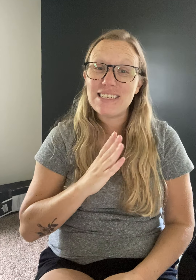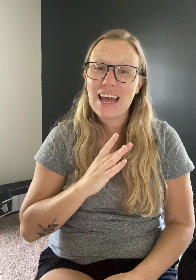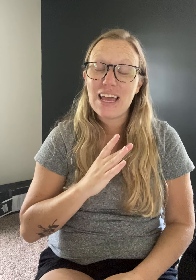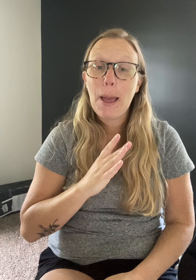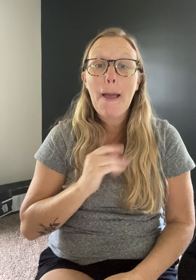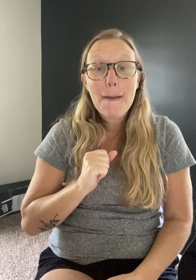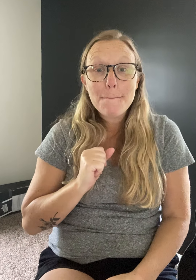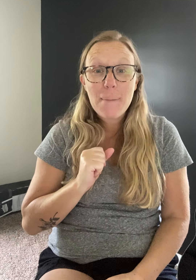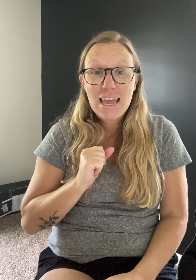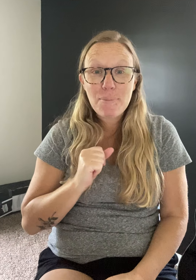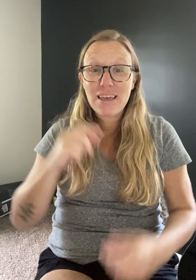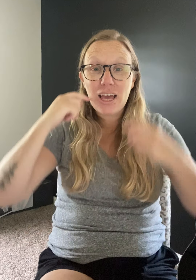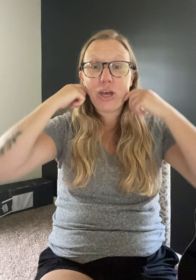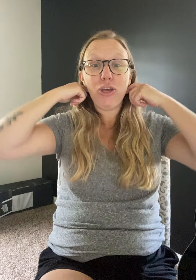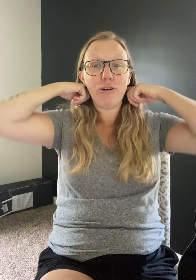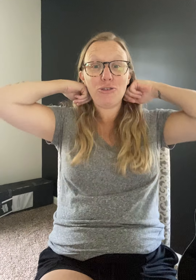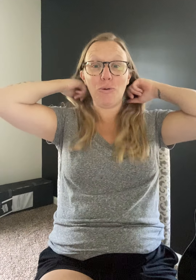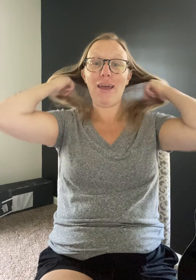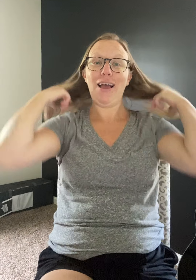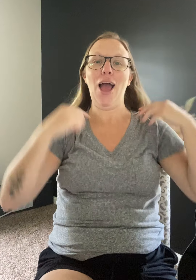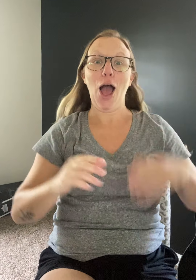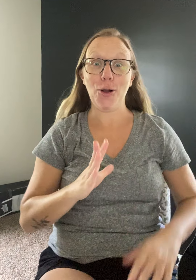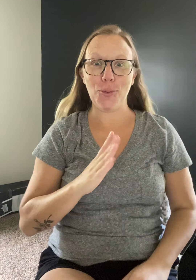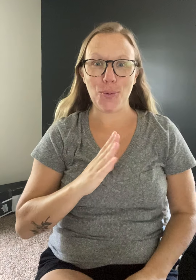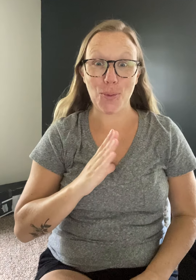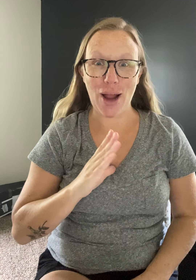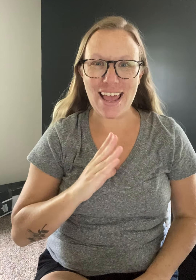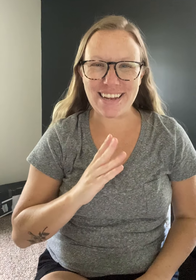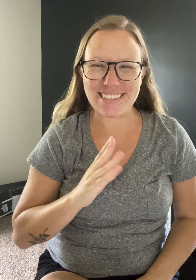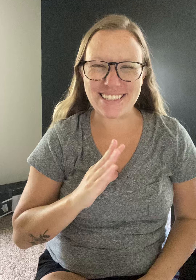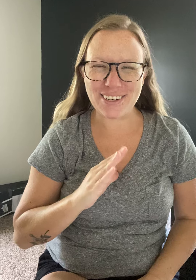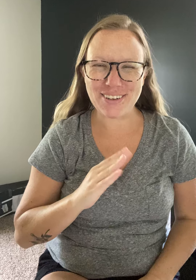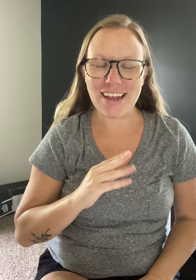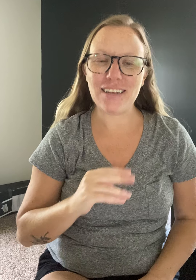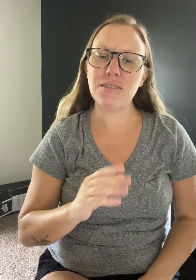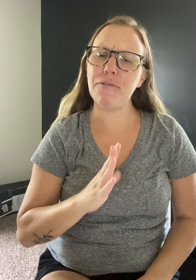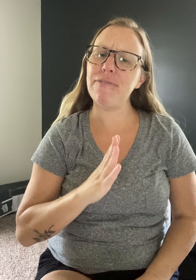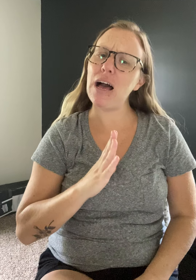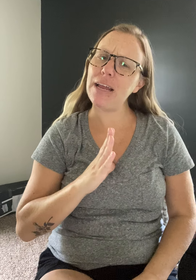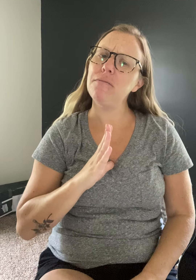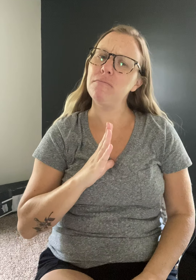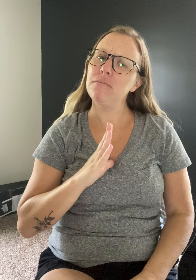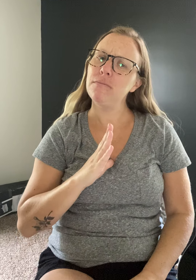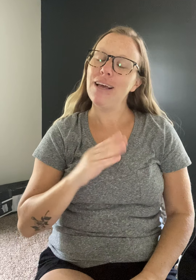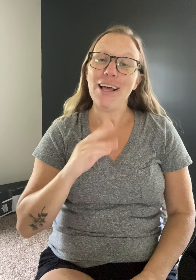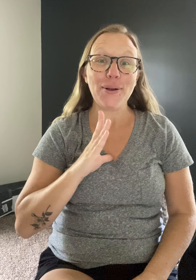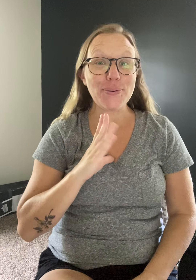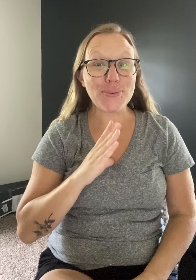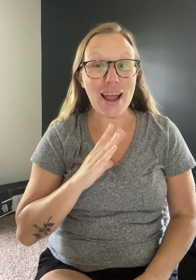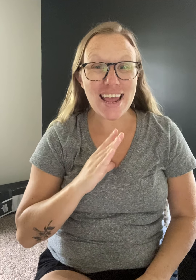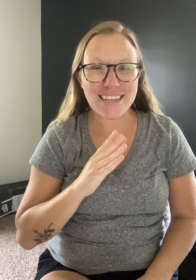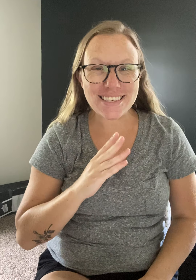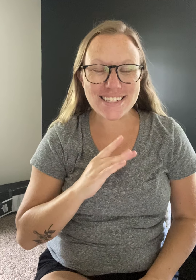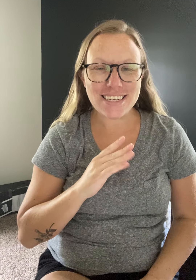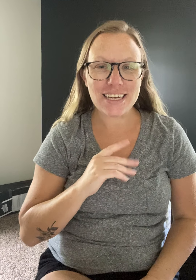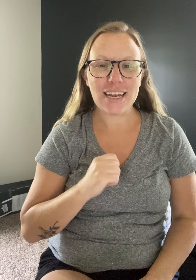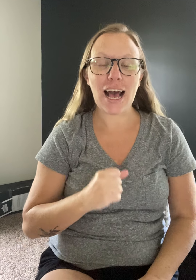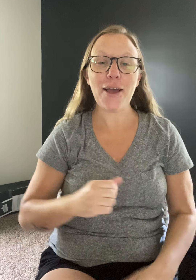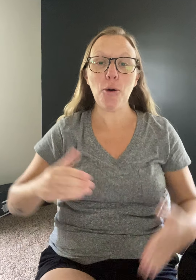today. Maybe you're doing great, great, so fine, great. I hope